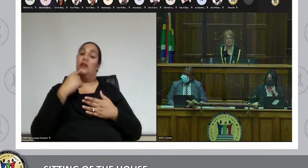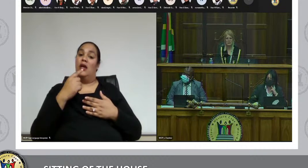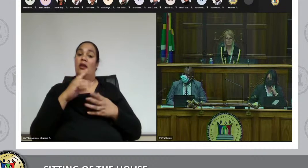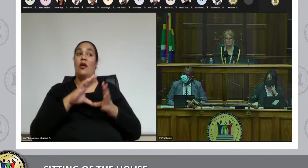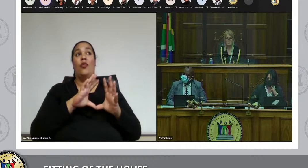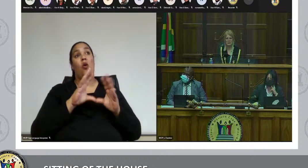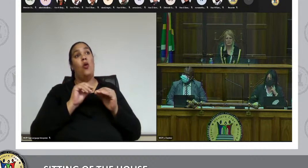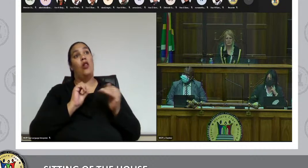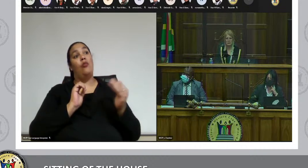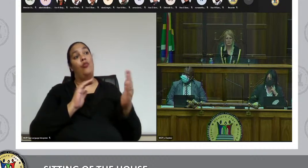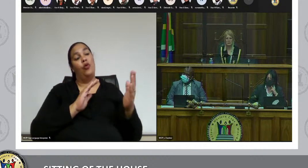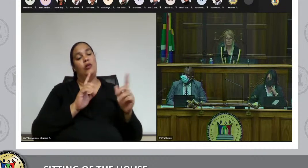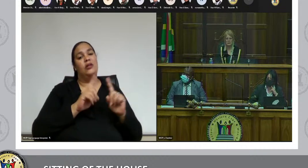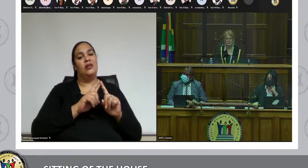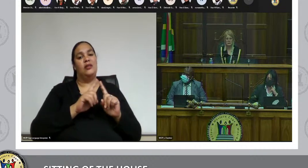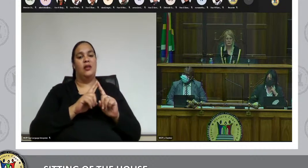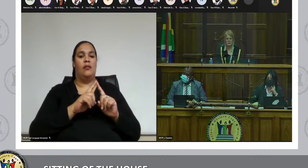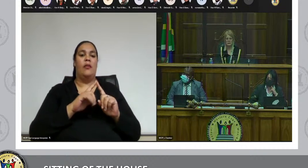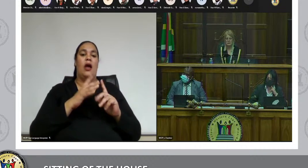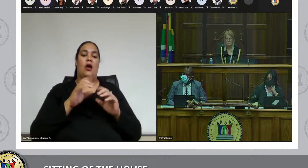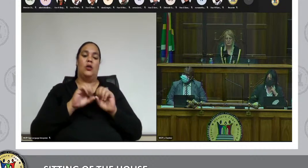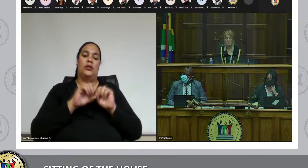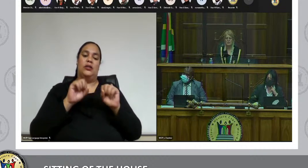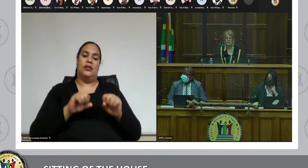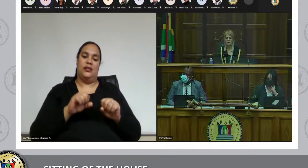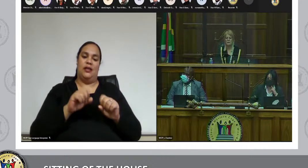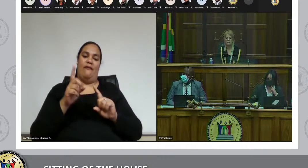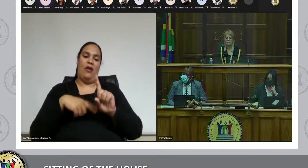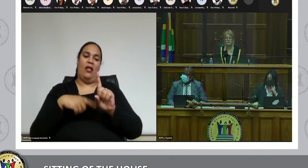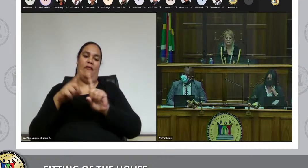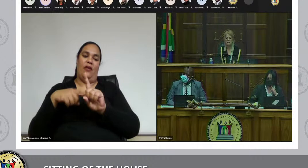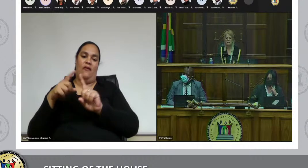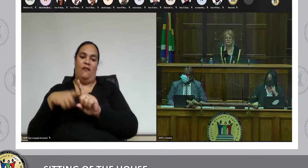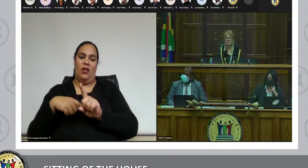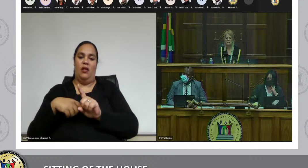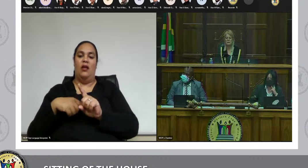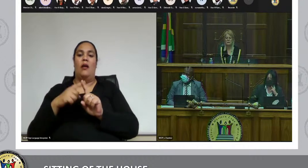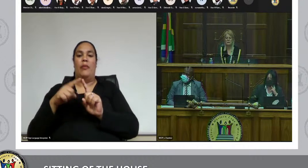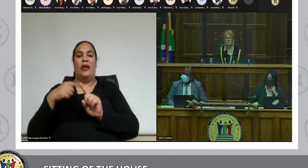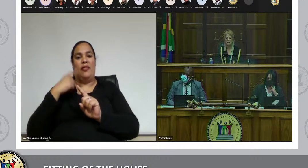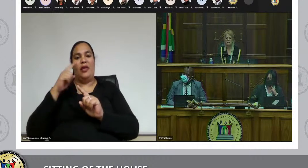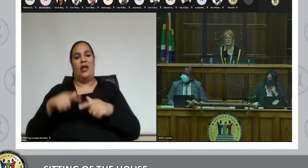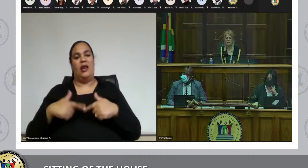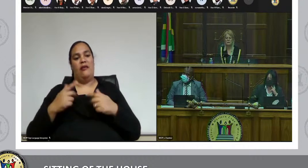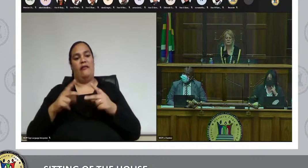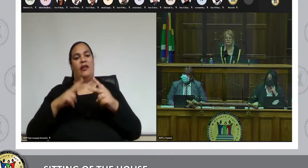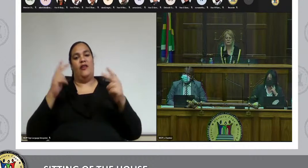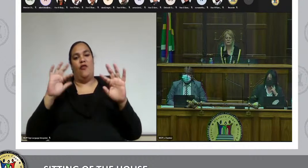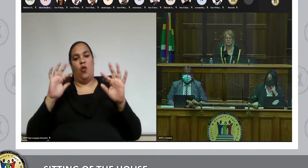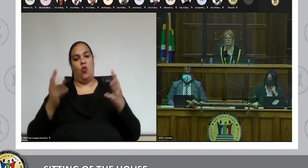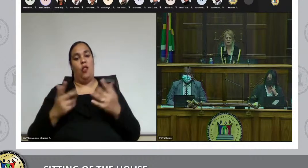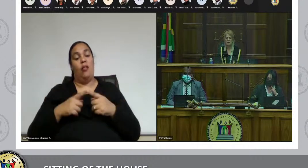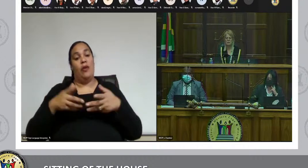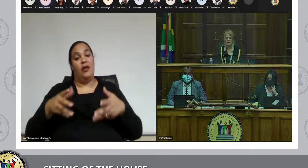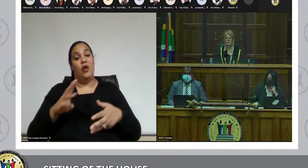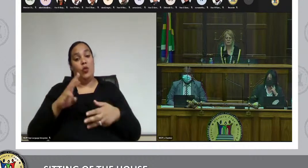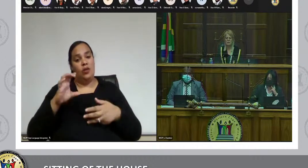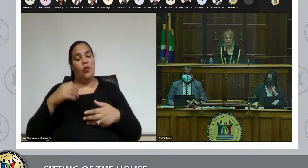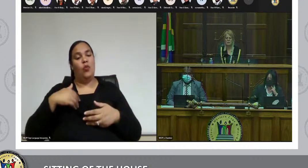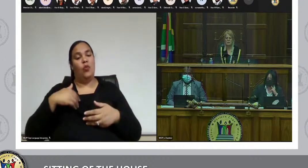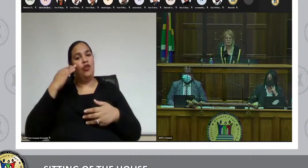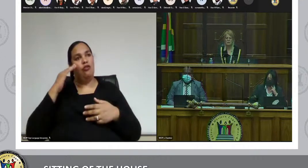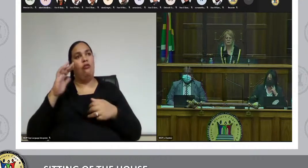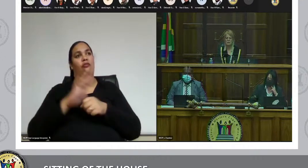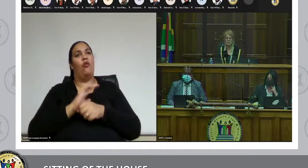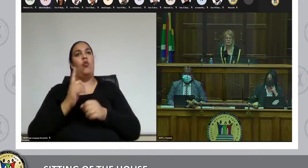whole approach and our system was a failure. I don't know, I think he lives in a different world. But here in the Western Cape, we know exactly what